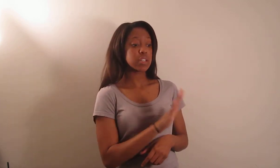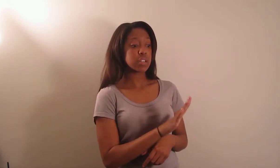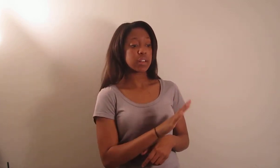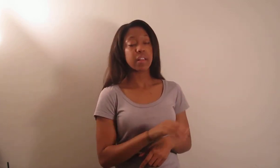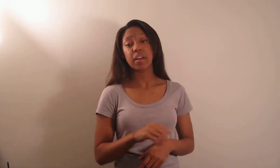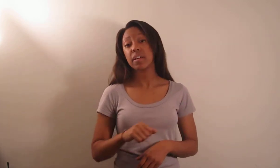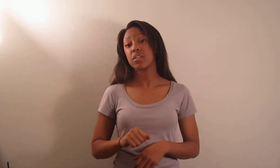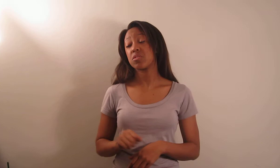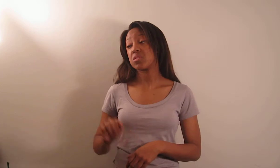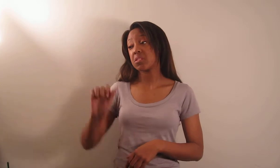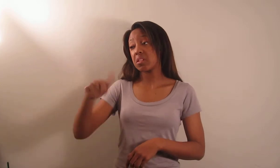half.